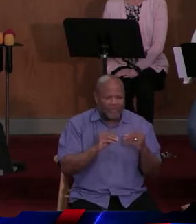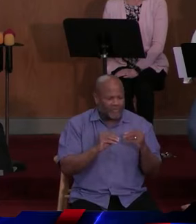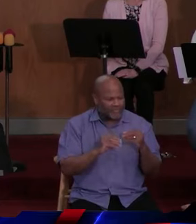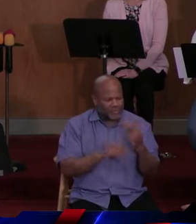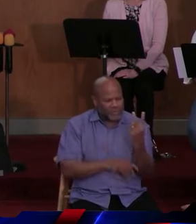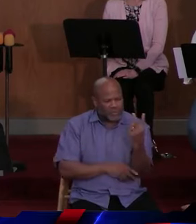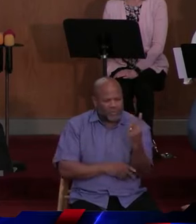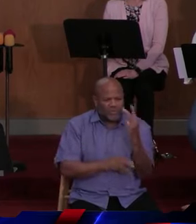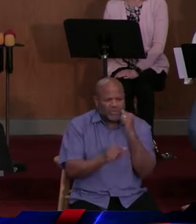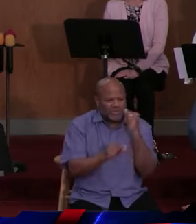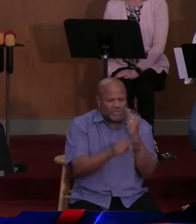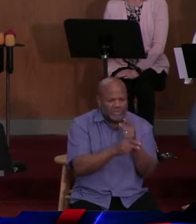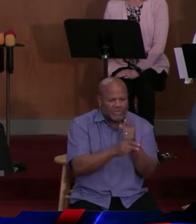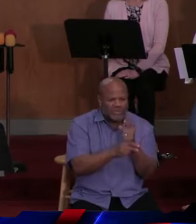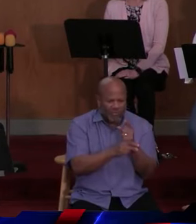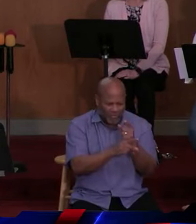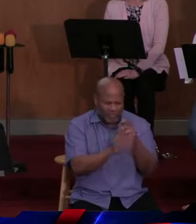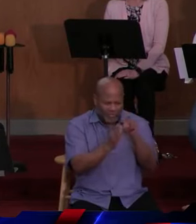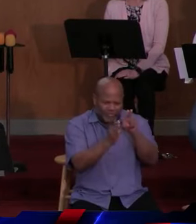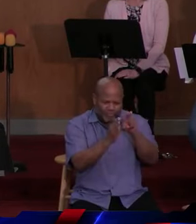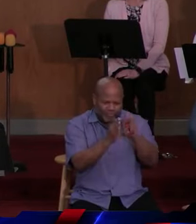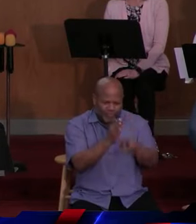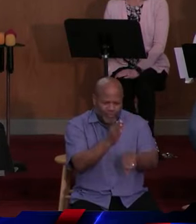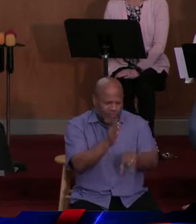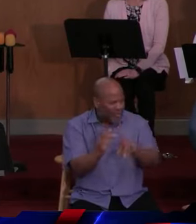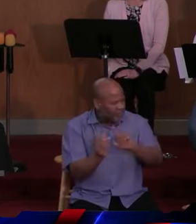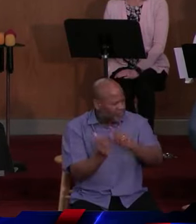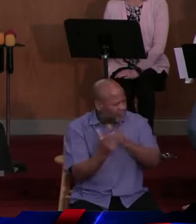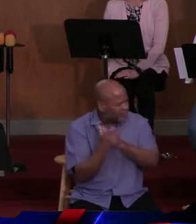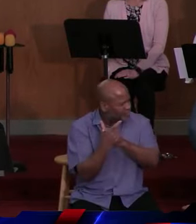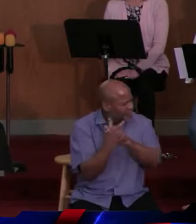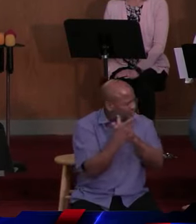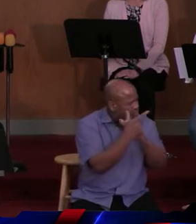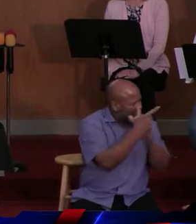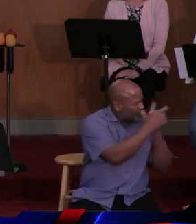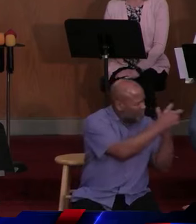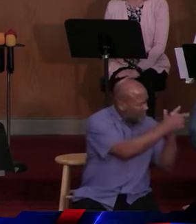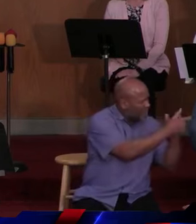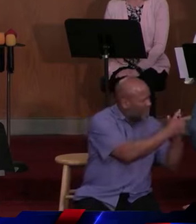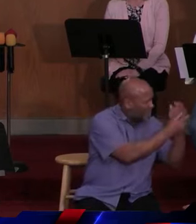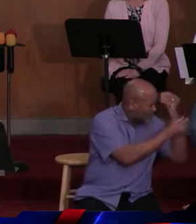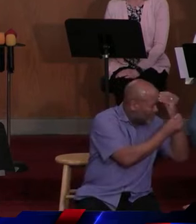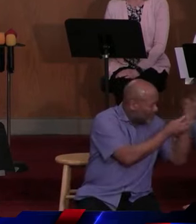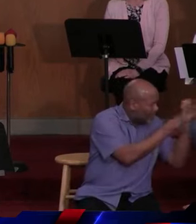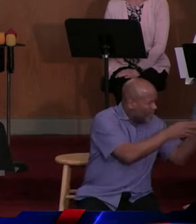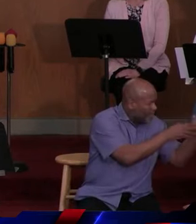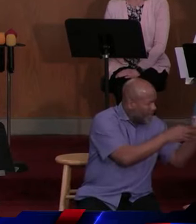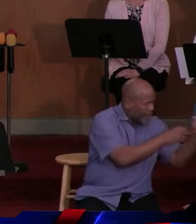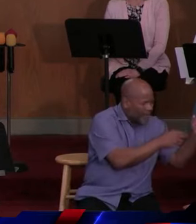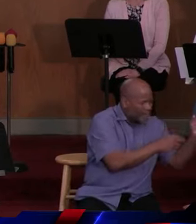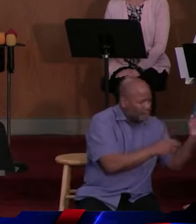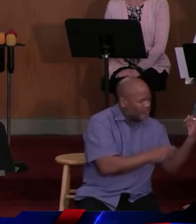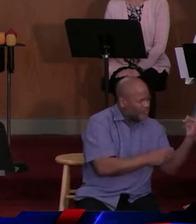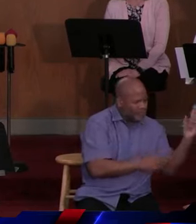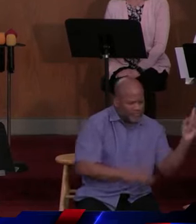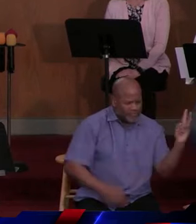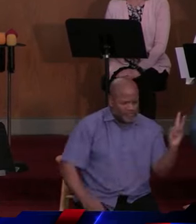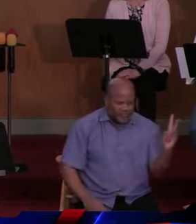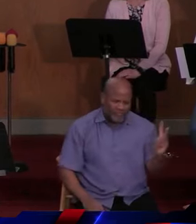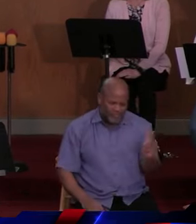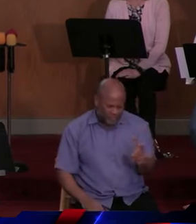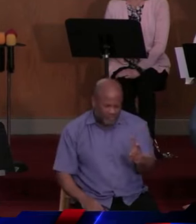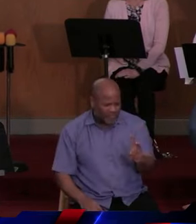sisters returning from the tomb. Too many people saw him with nails in his hands, spike in his